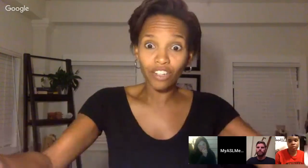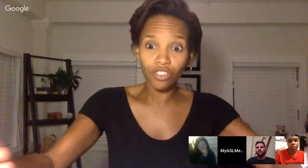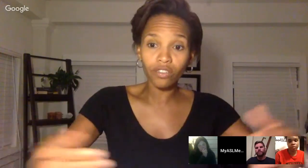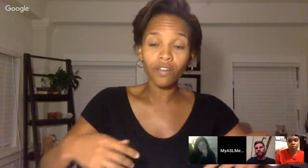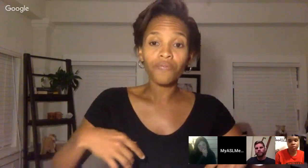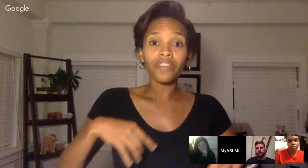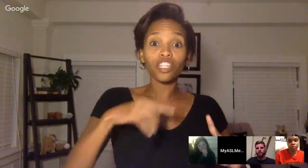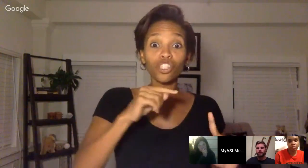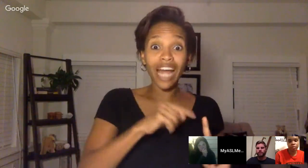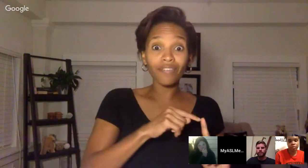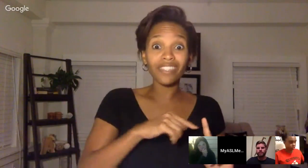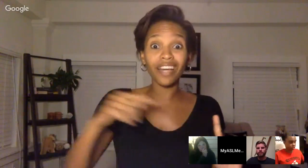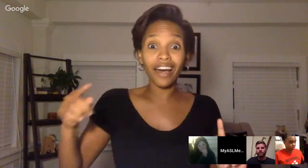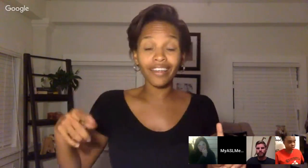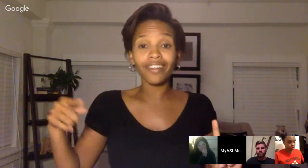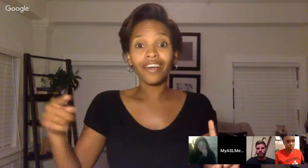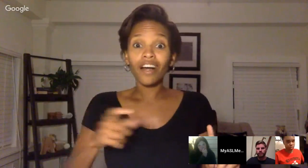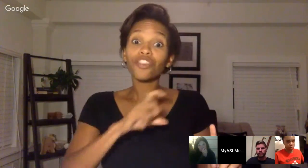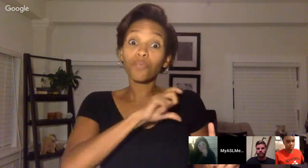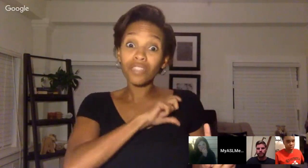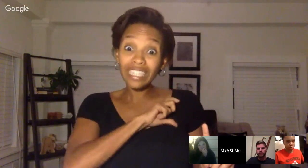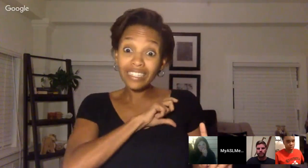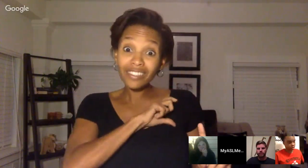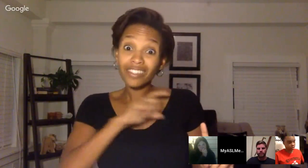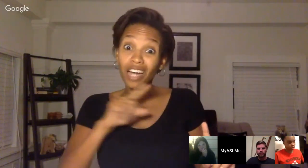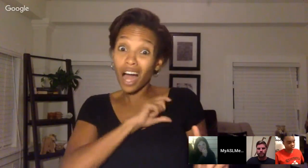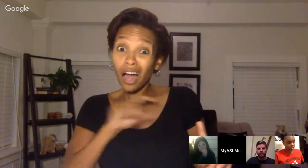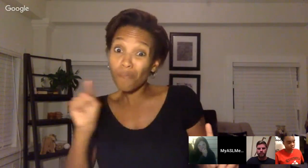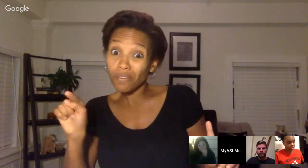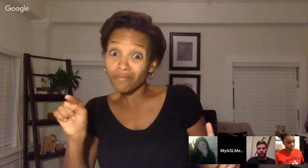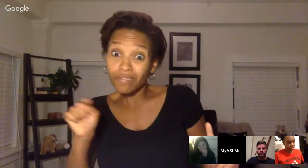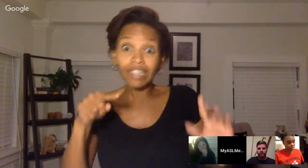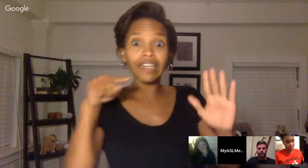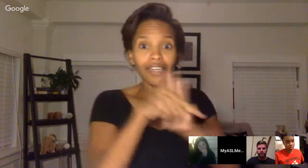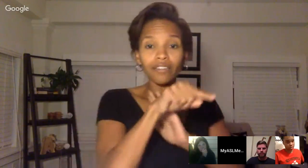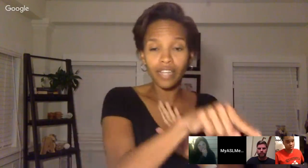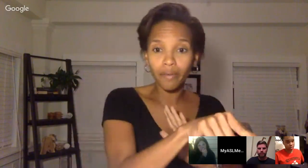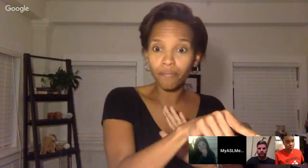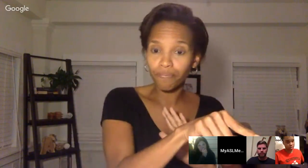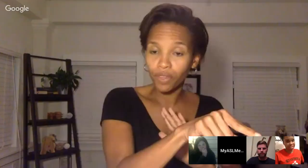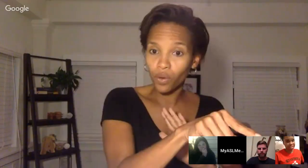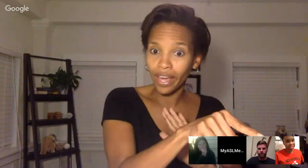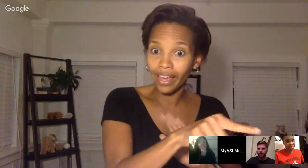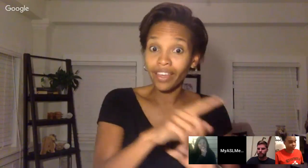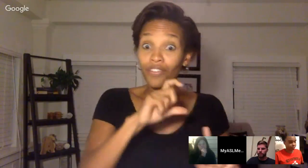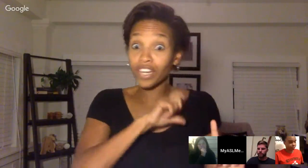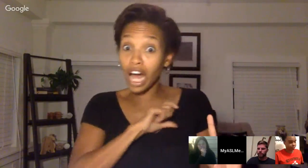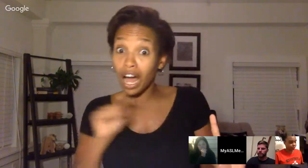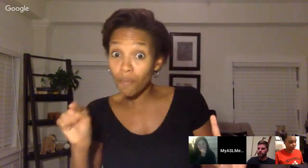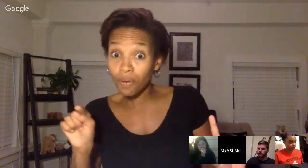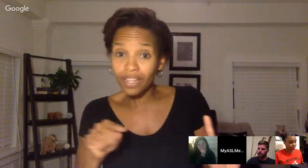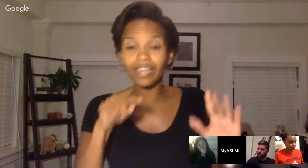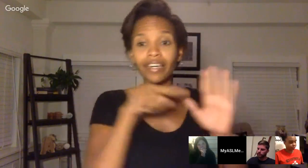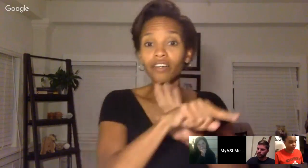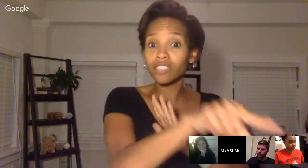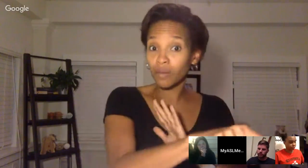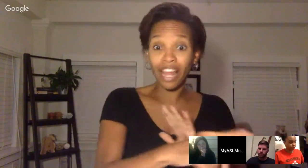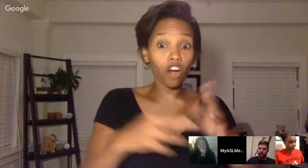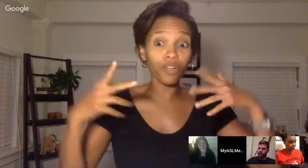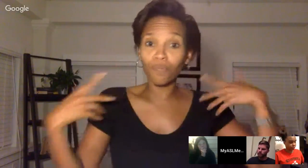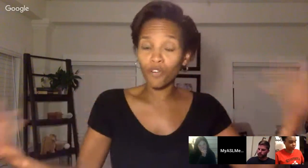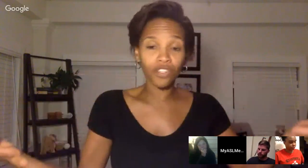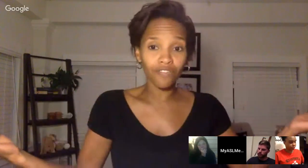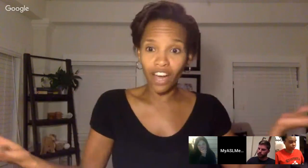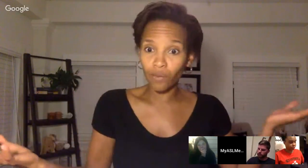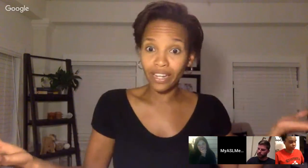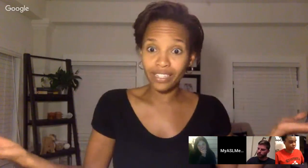the action, then she'd have to sign the police, the cop, killed him, okay? The cop killed him, and that